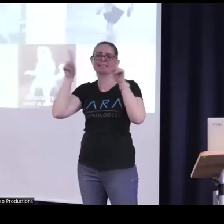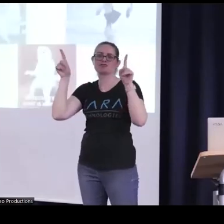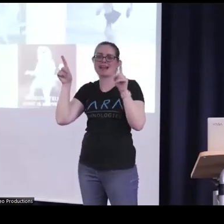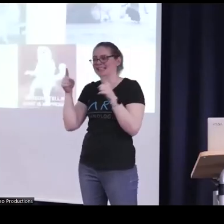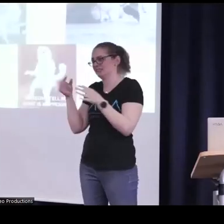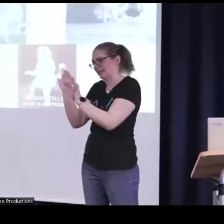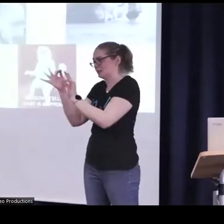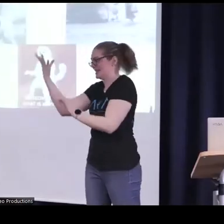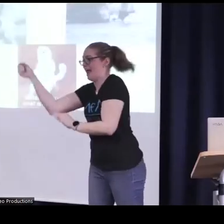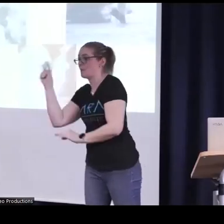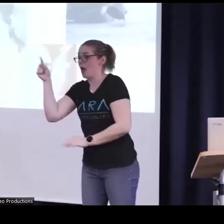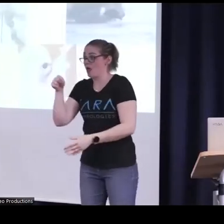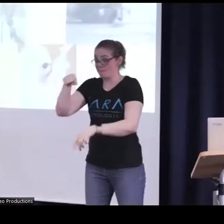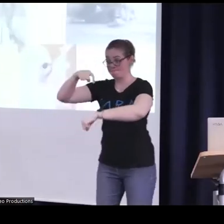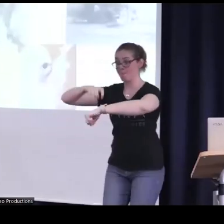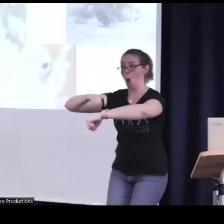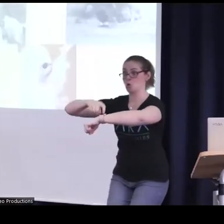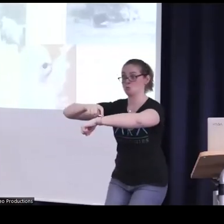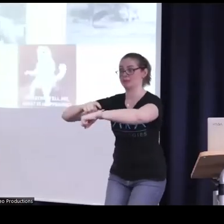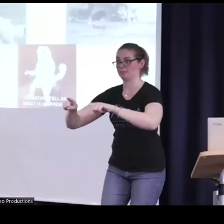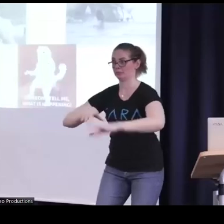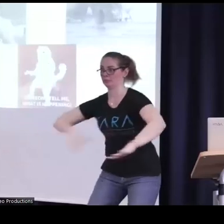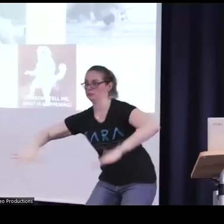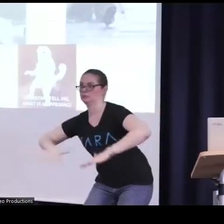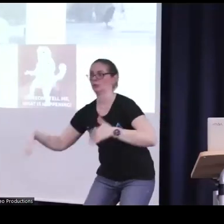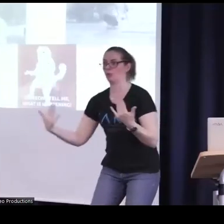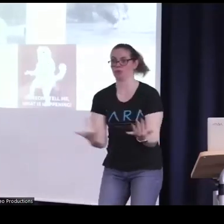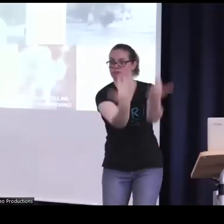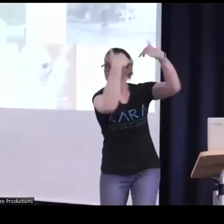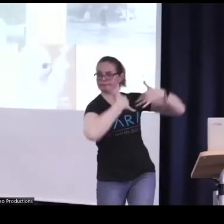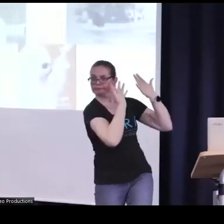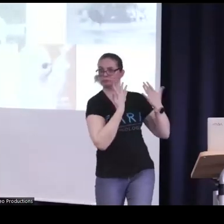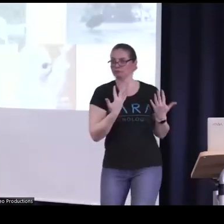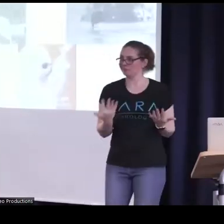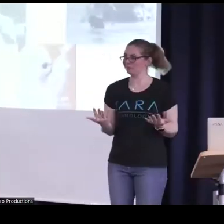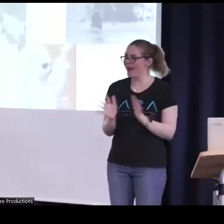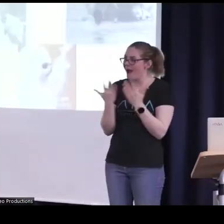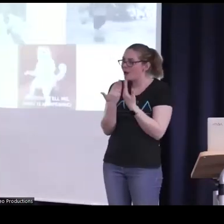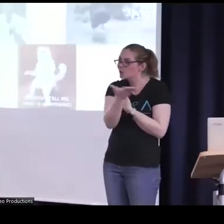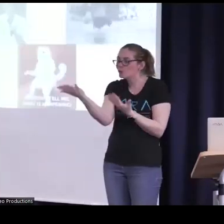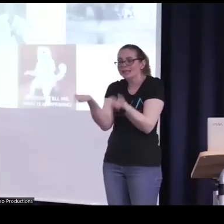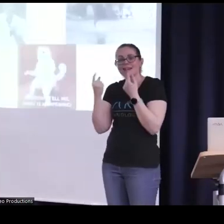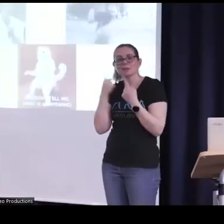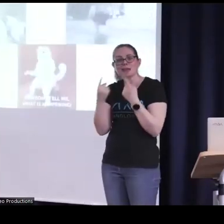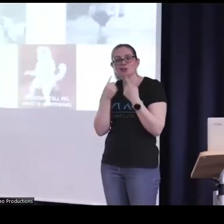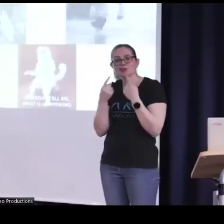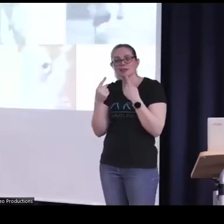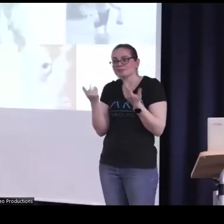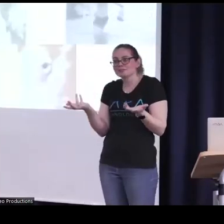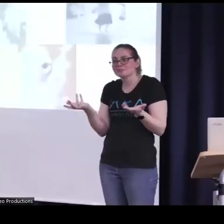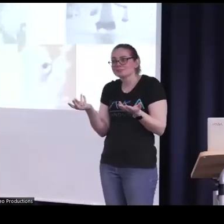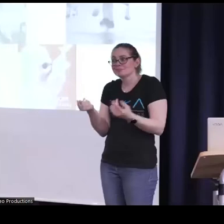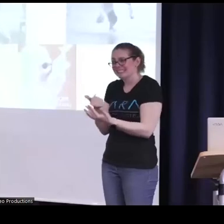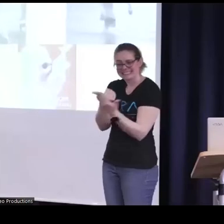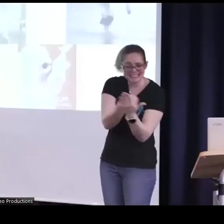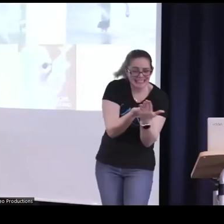does come later on. So there'll be interpreters later, but in the particular moment, how do deaf people